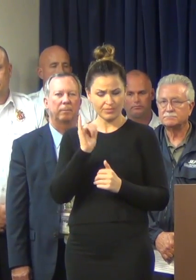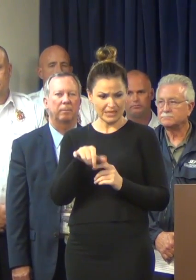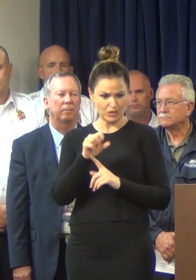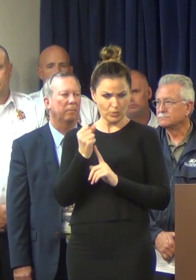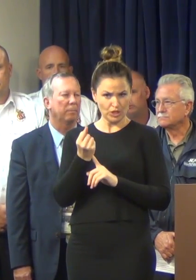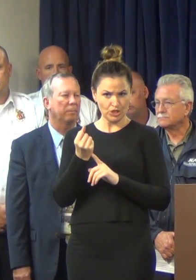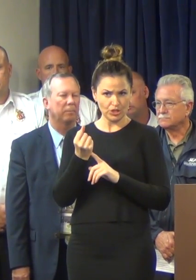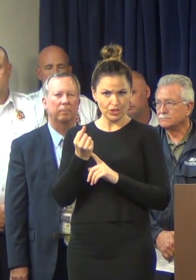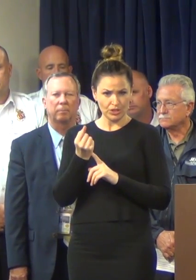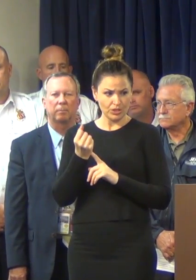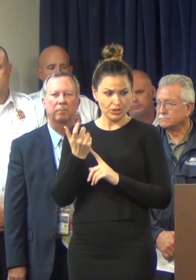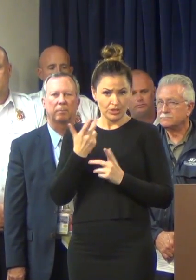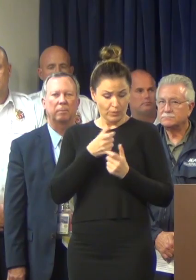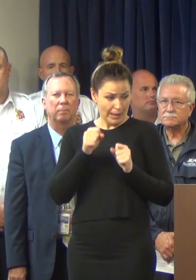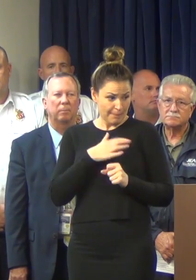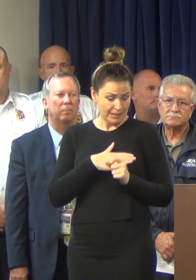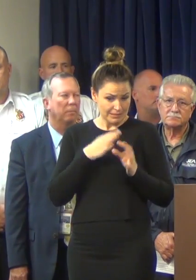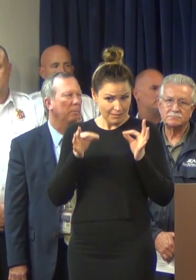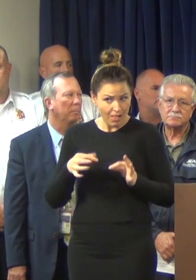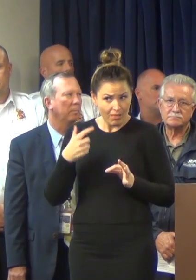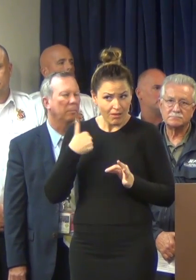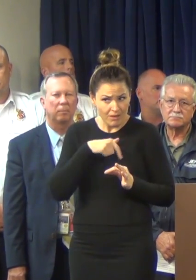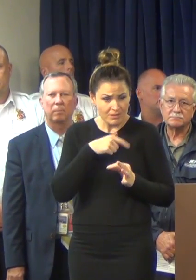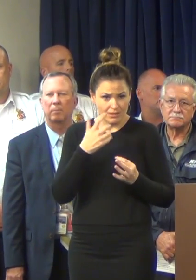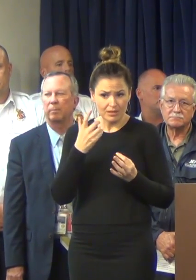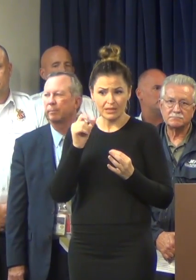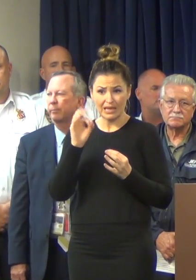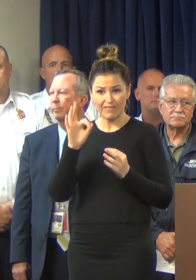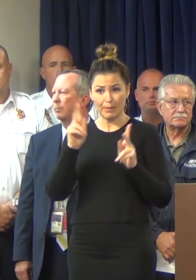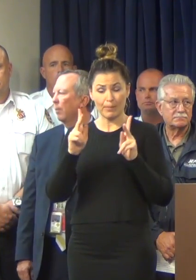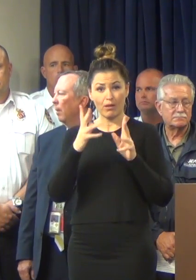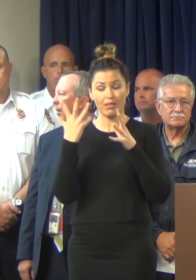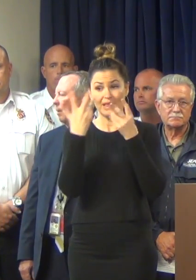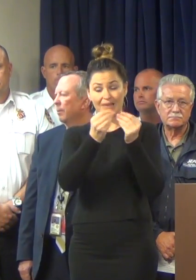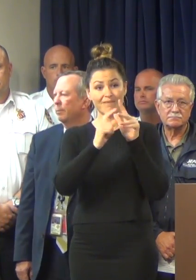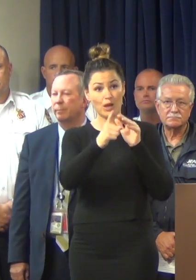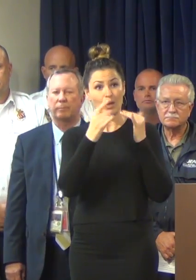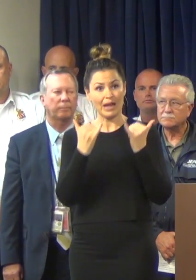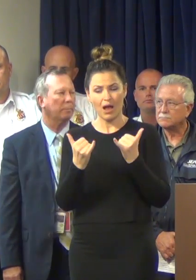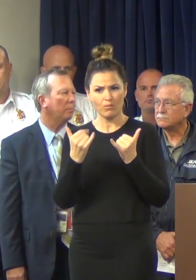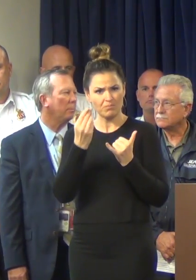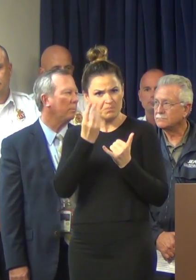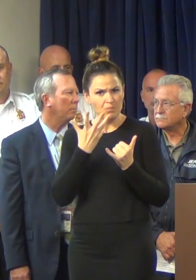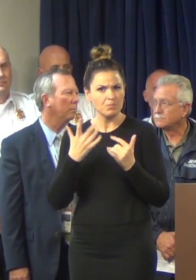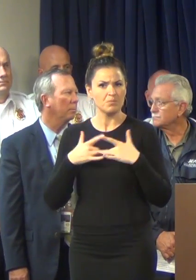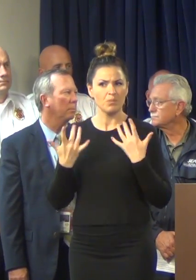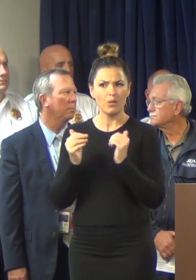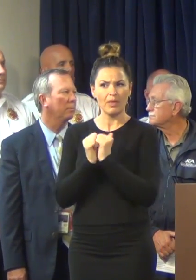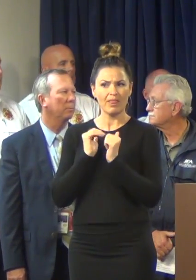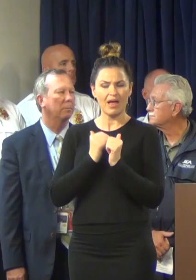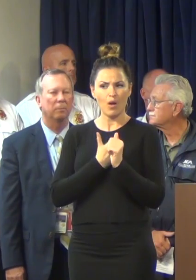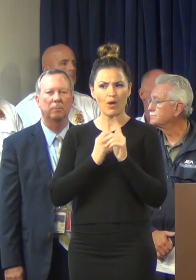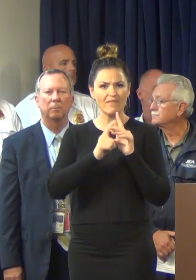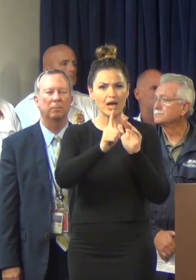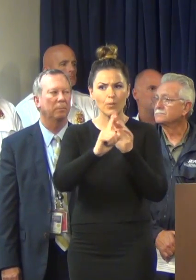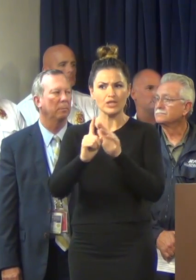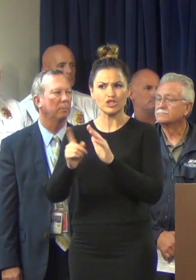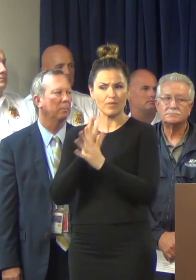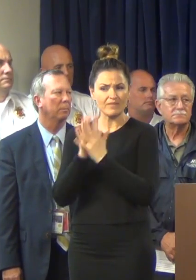we wanted to have. That if you could tell us what, with people leaving now, what's happening, what's going on with our evacuation